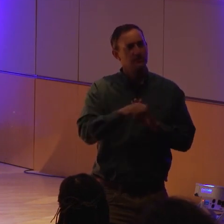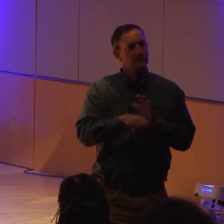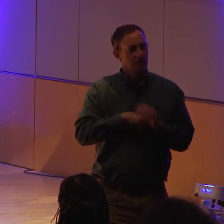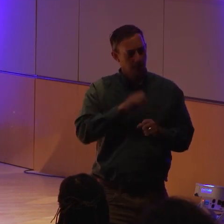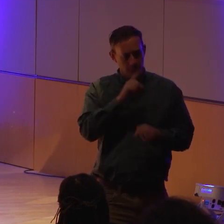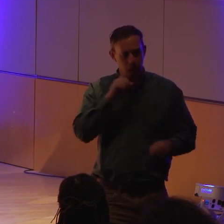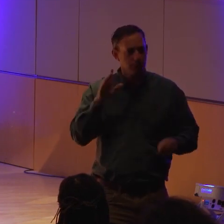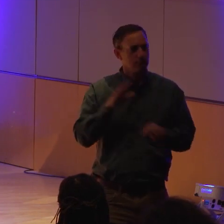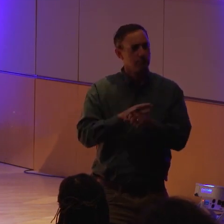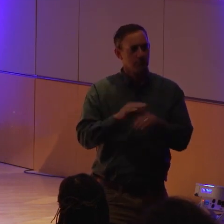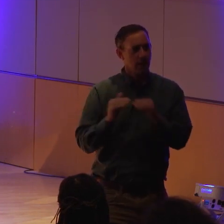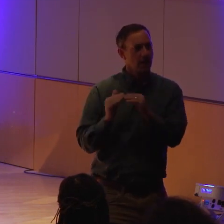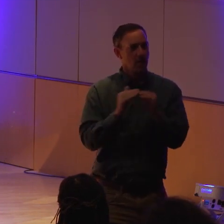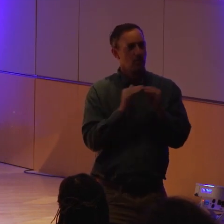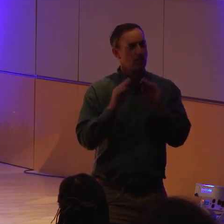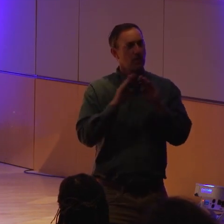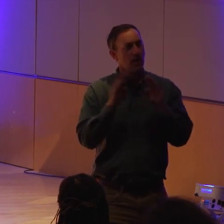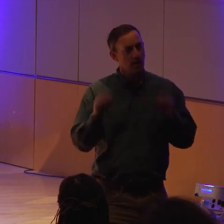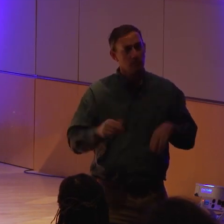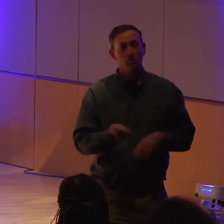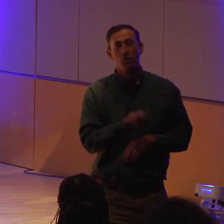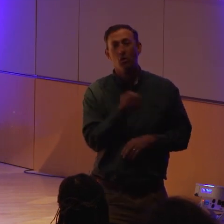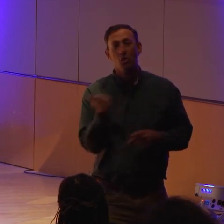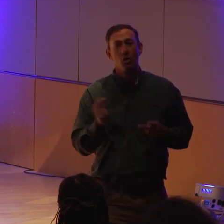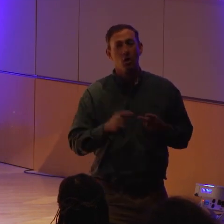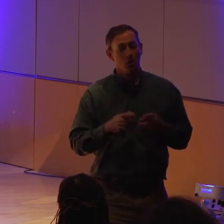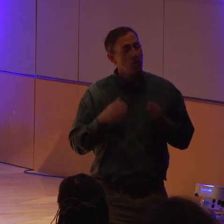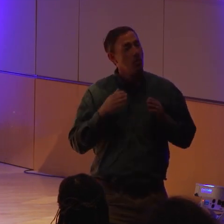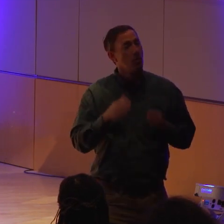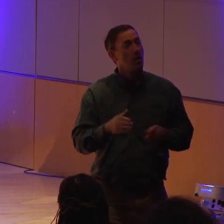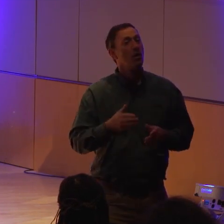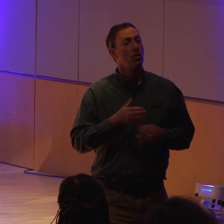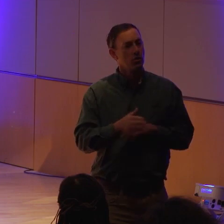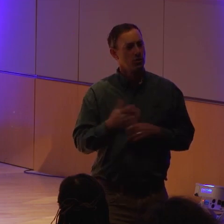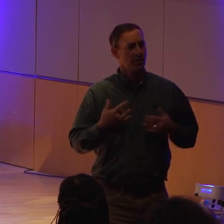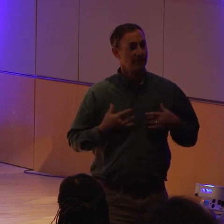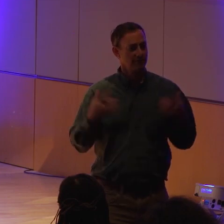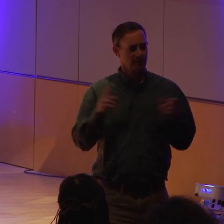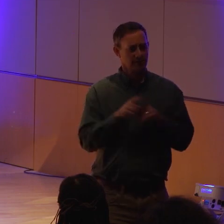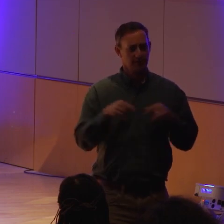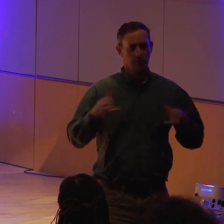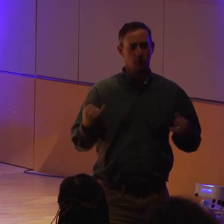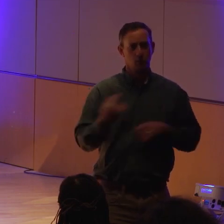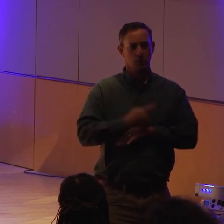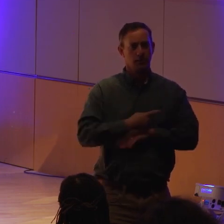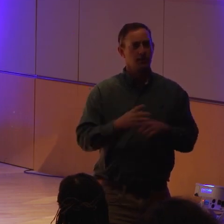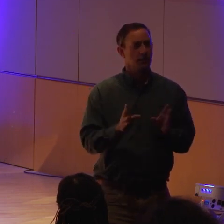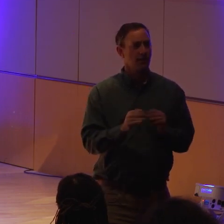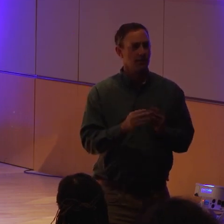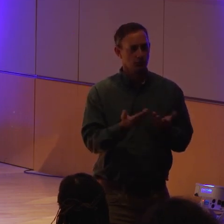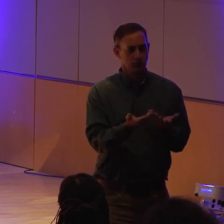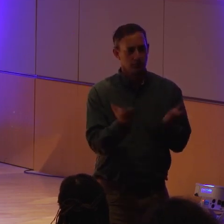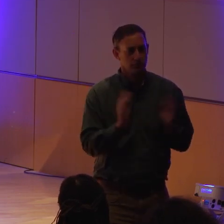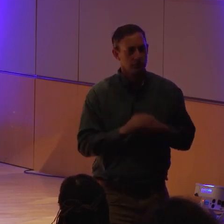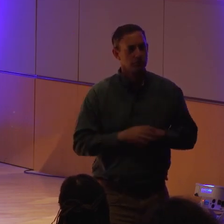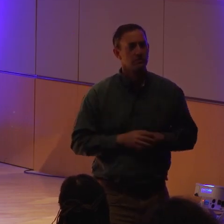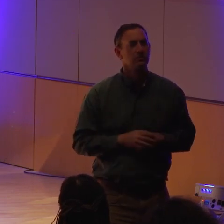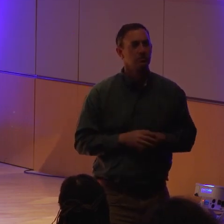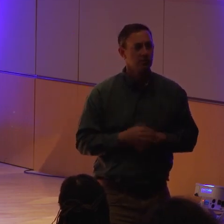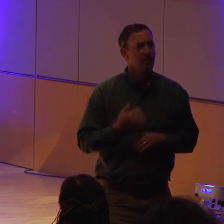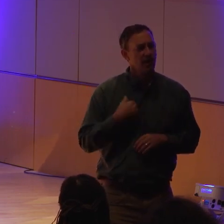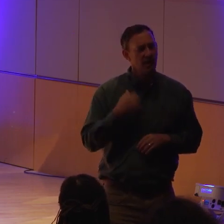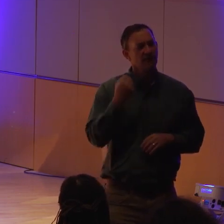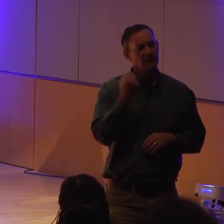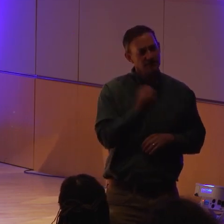housing. Another way we are looking to affirmatively further fair housing is through events like today's conference. We have